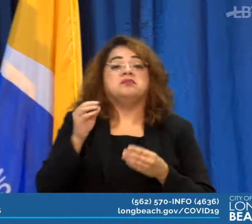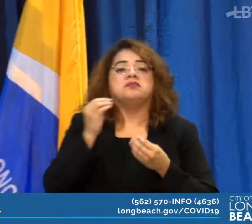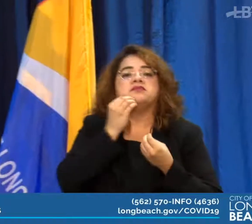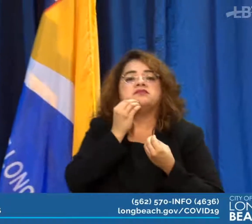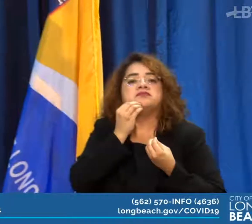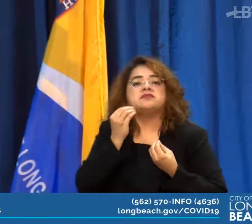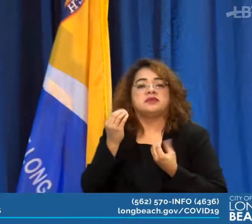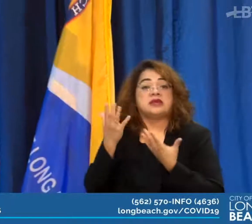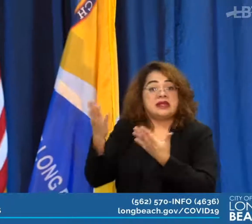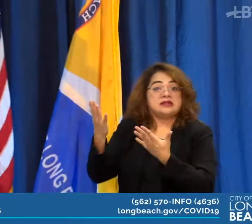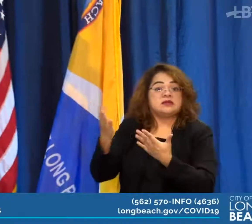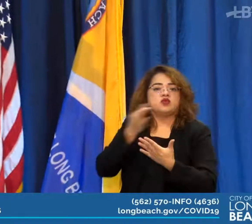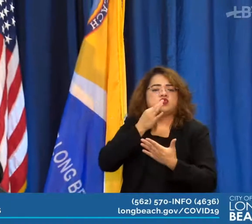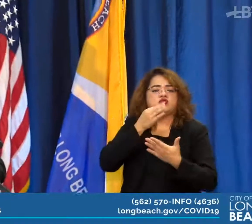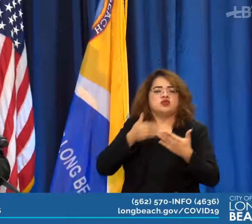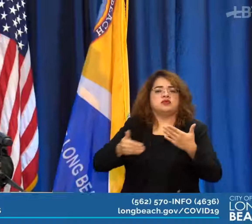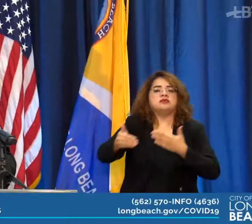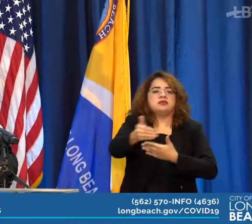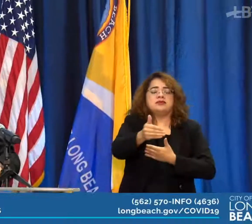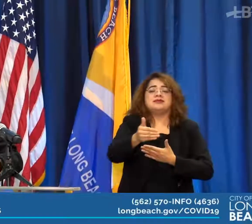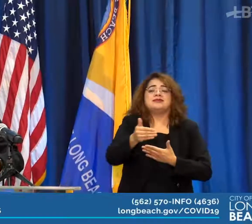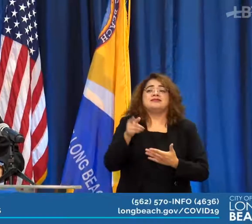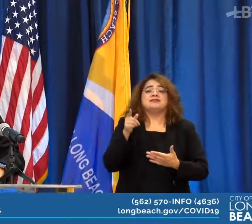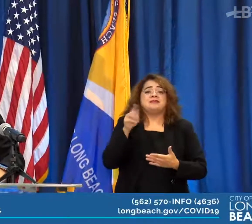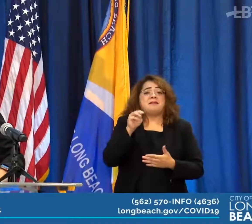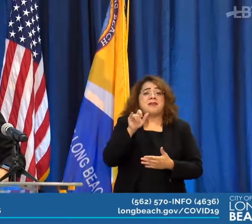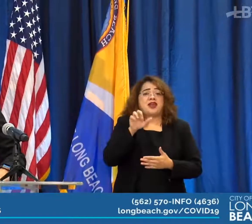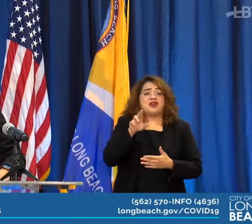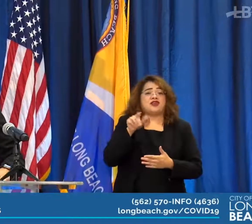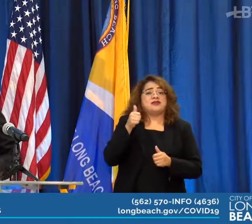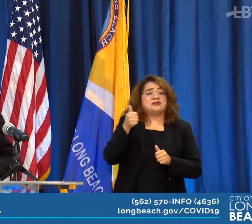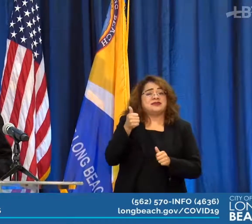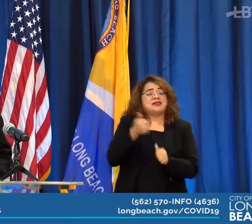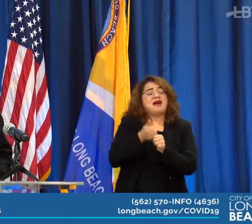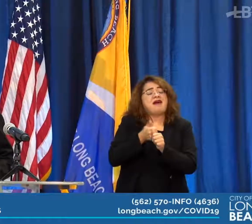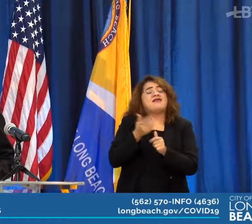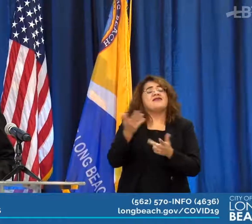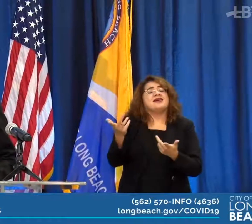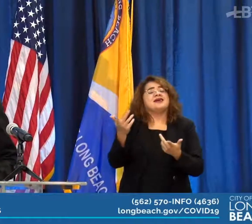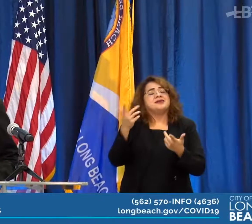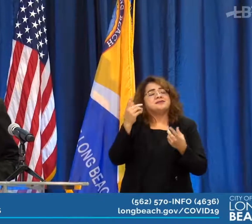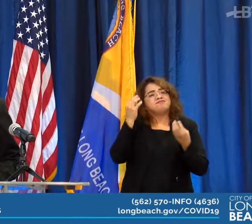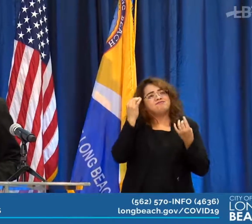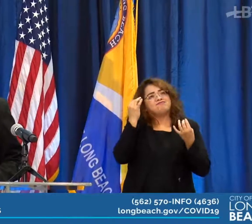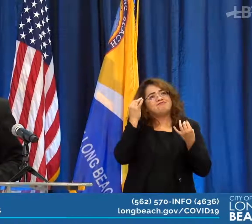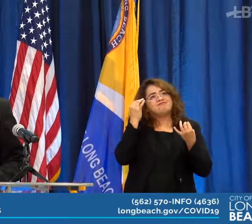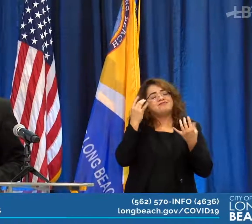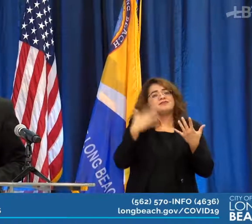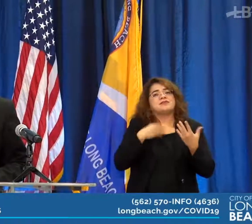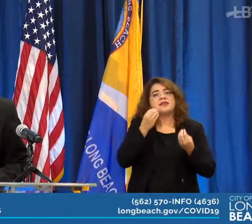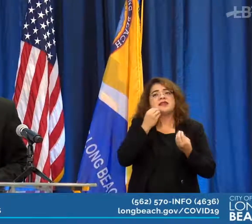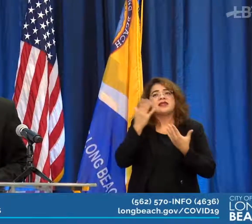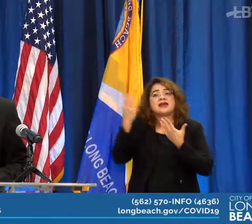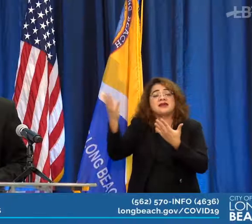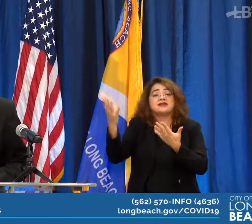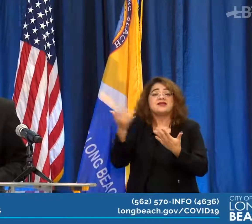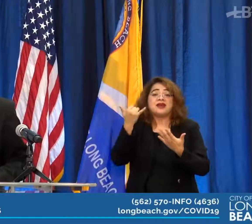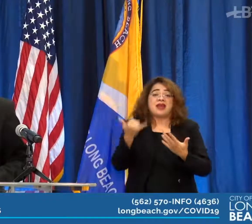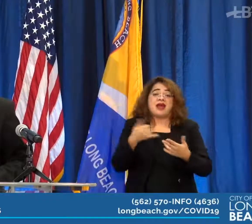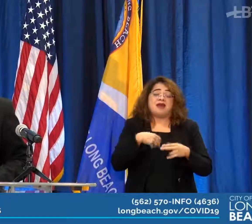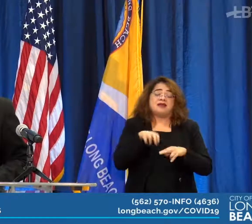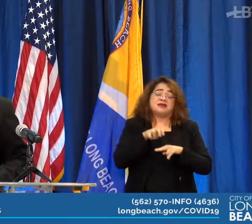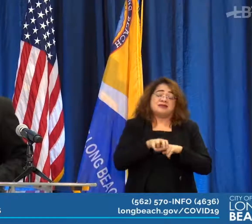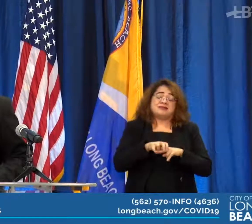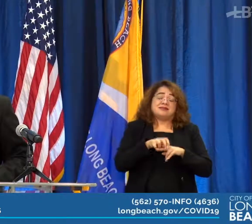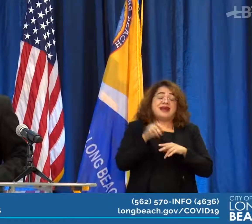thankful for this year, given all you've been through? When you sit down to reflect on that thanks, do you have a different perspective on Thanksgiving this year?